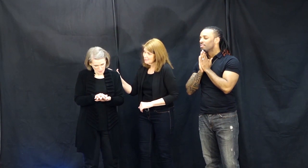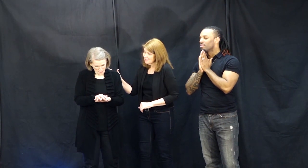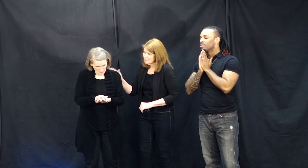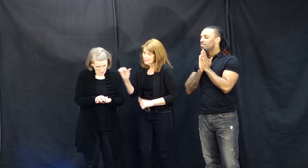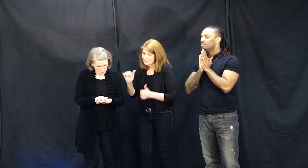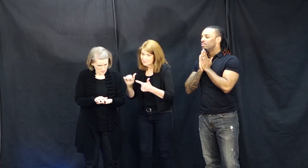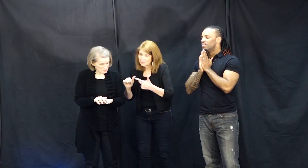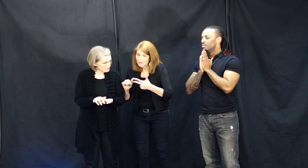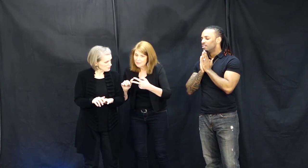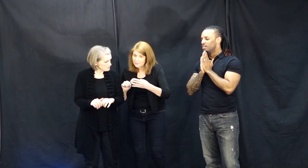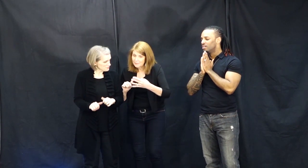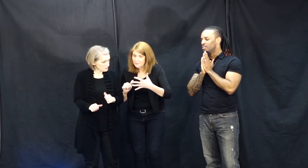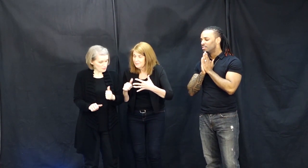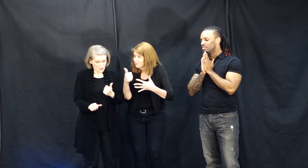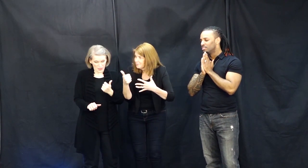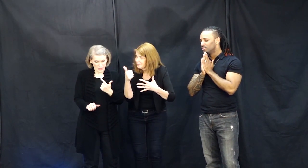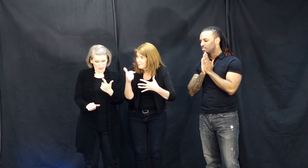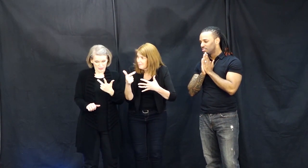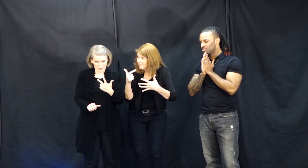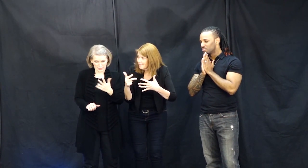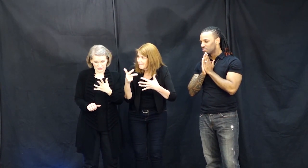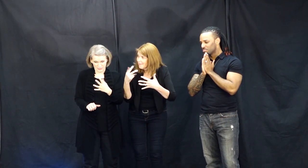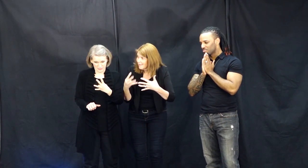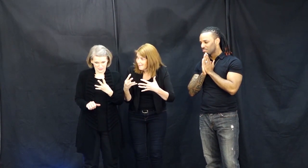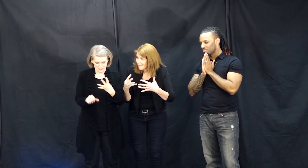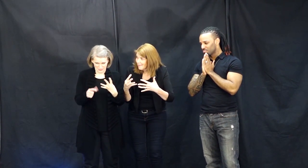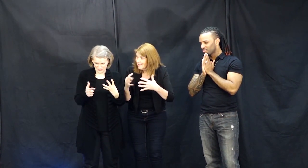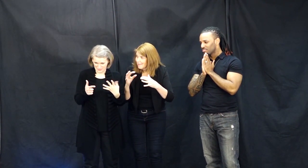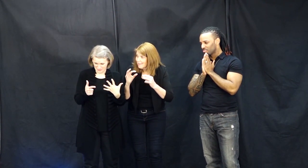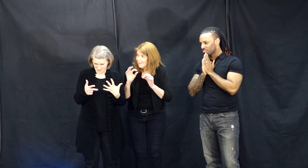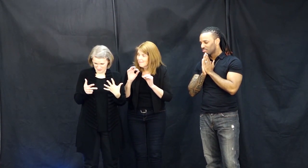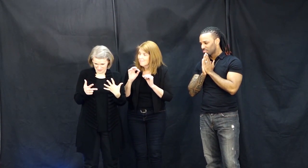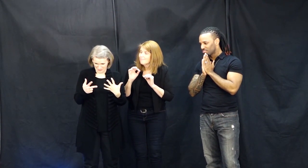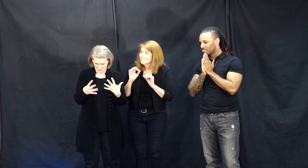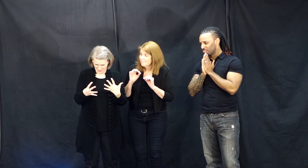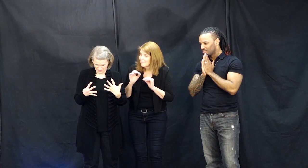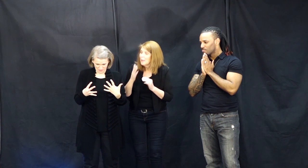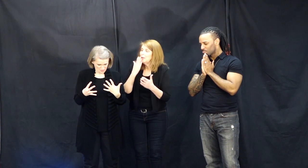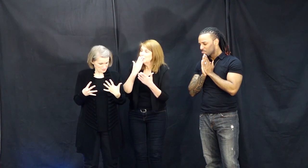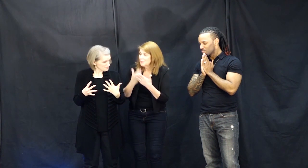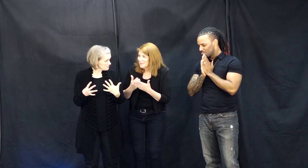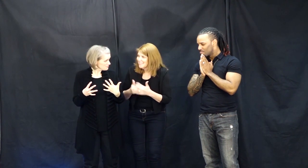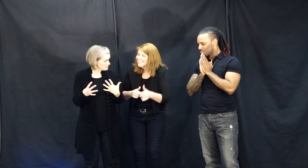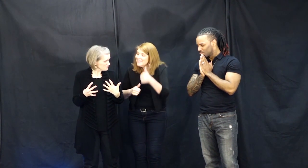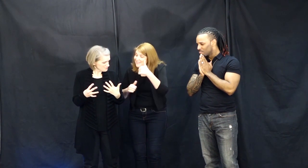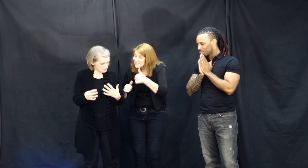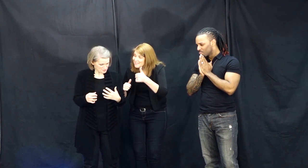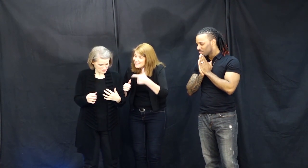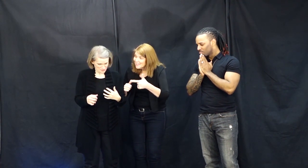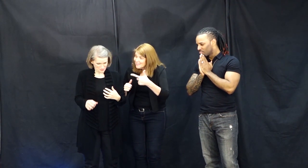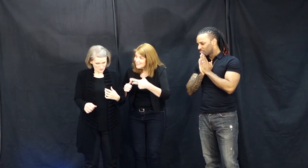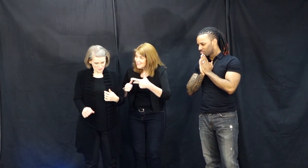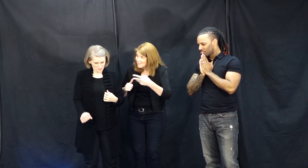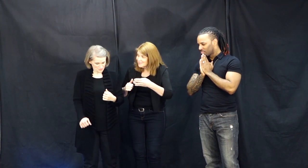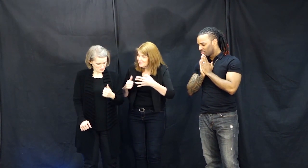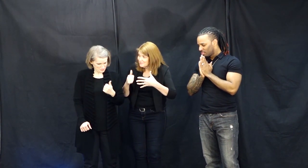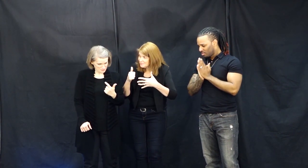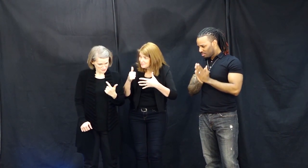1, 2, 3, 4, 5, 6, 7, 8, 9. 6, 7, 8, 9. Good. 1, 2, 3, 4, 5,